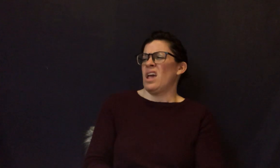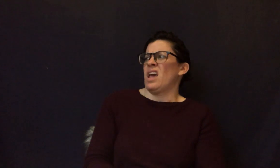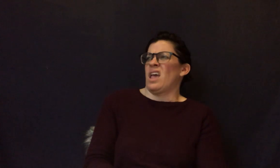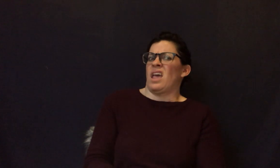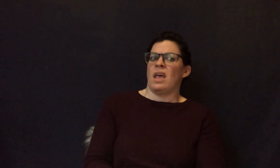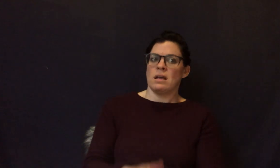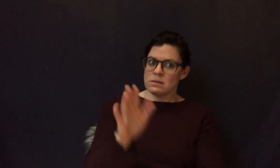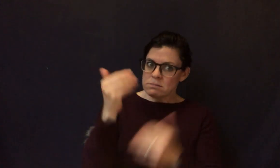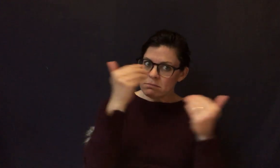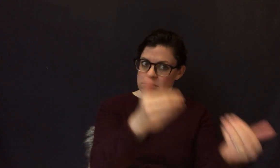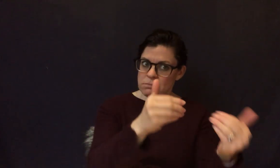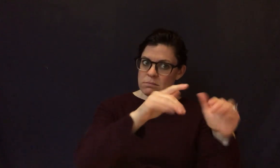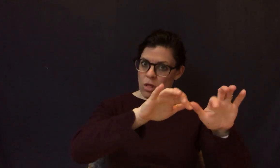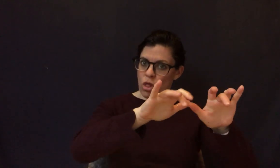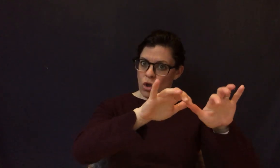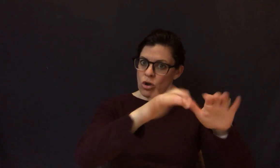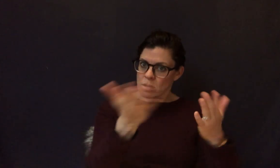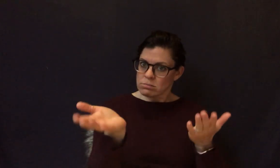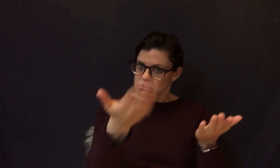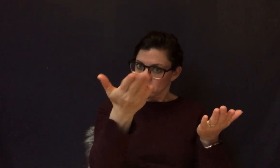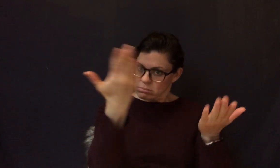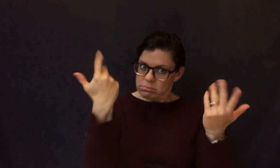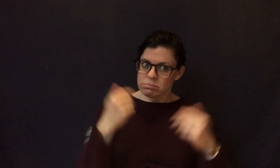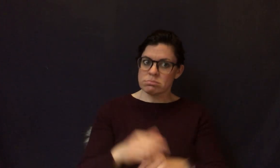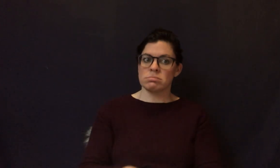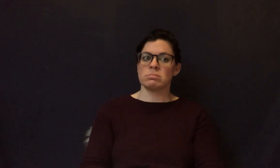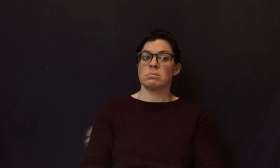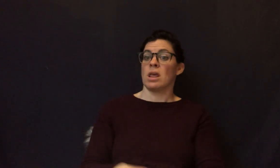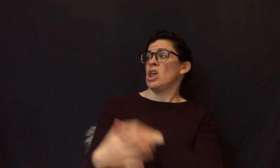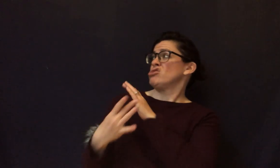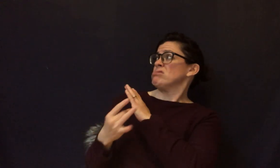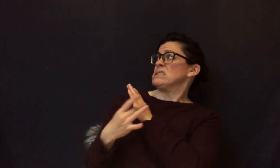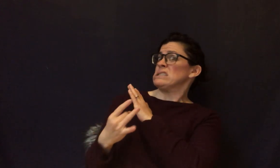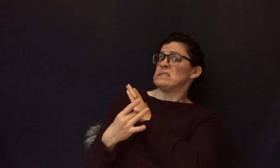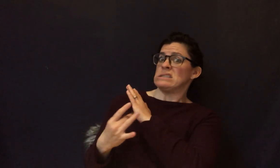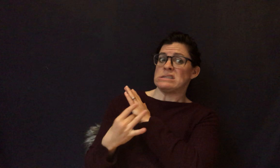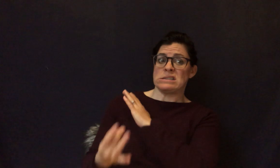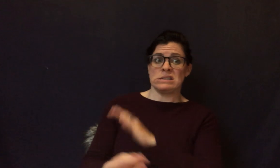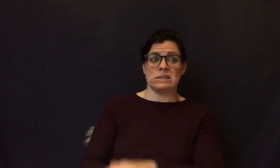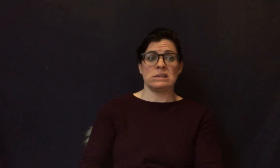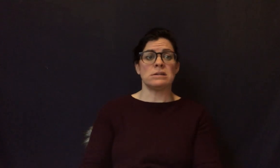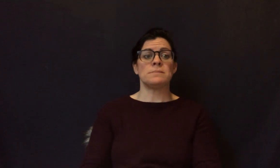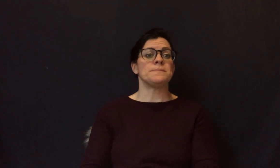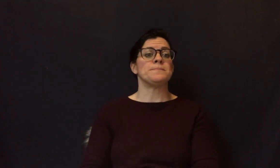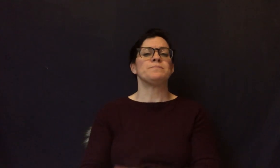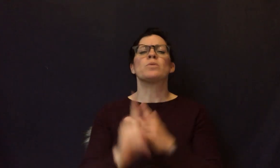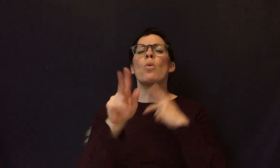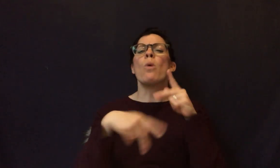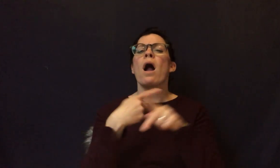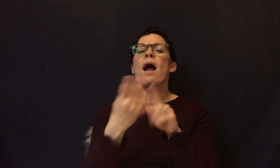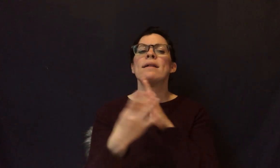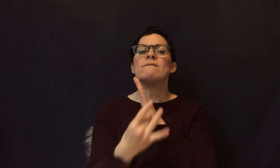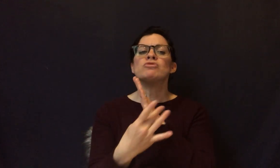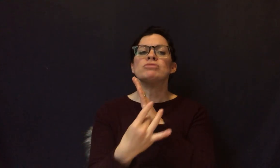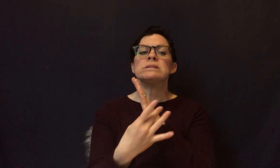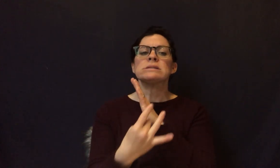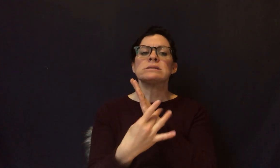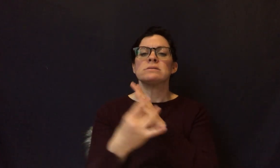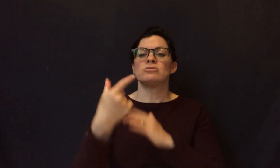Is it grease? Grease. What kind of grease? Cooking grease. No, it's not cooking grease. Okay.